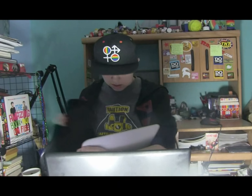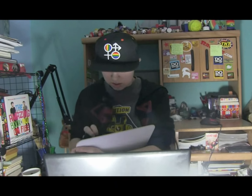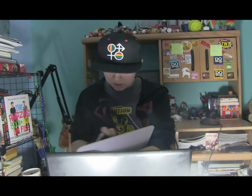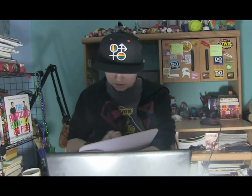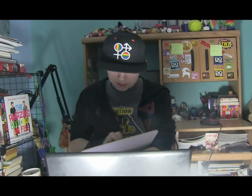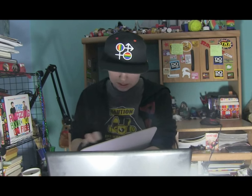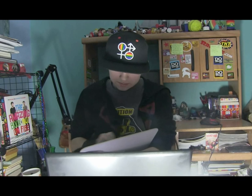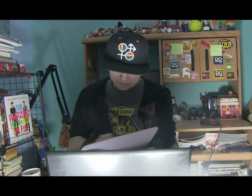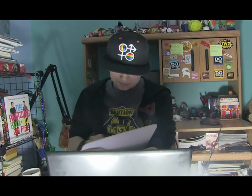Okay?